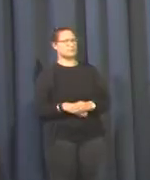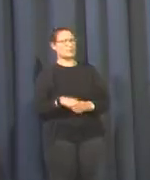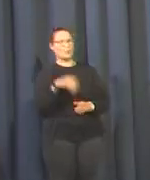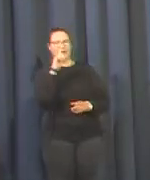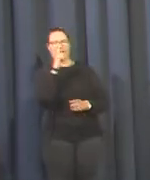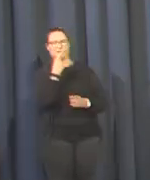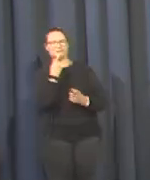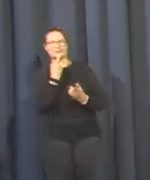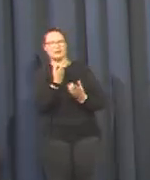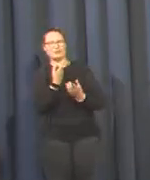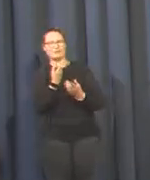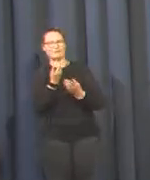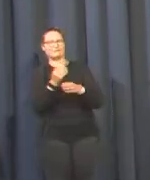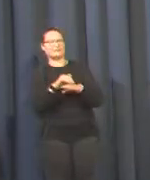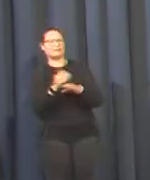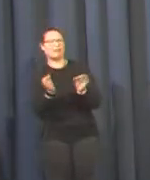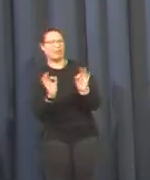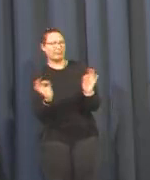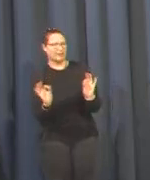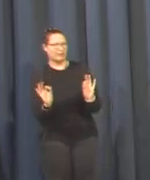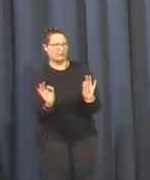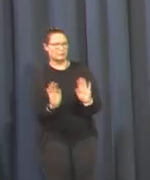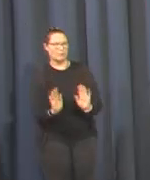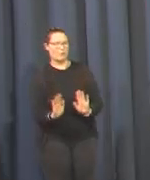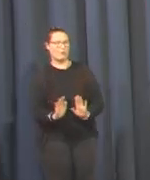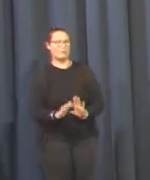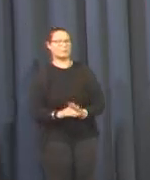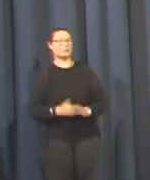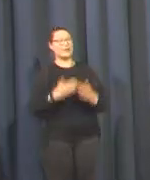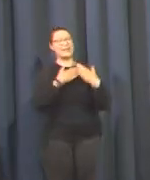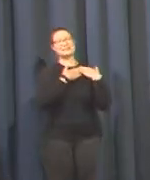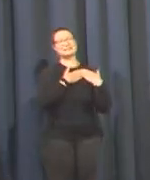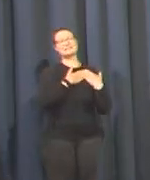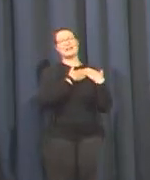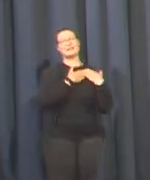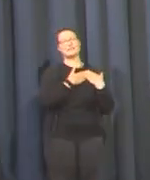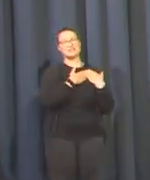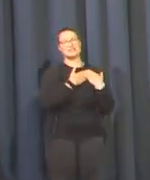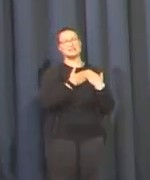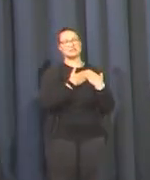effect. And so when it comes to safety, you